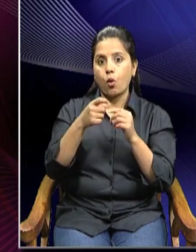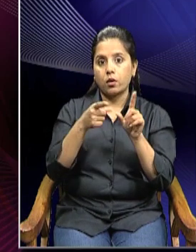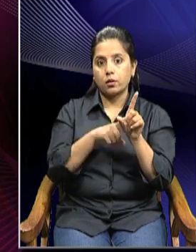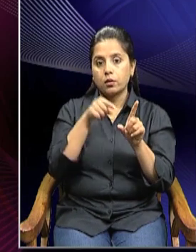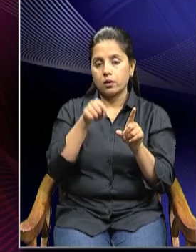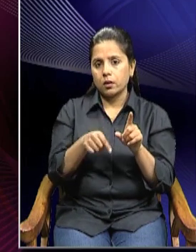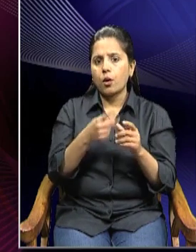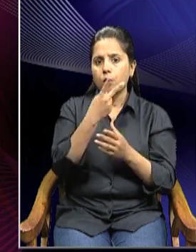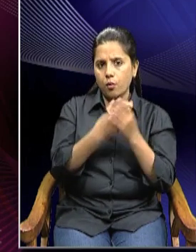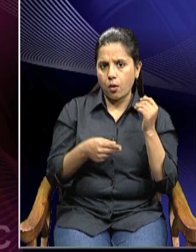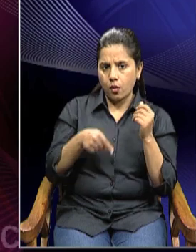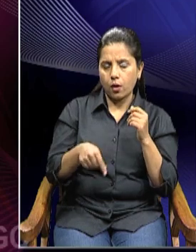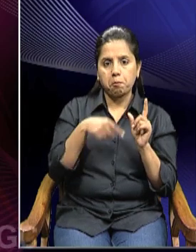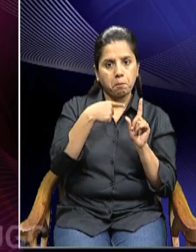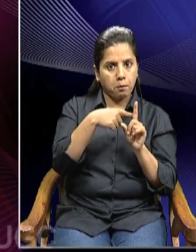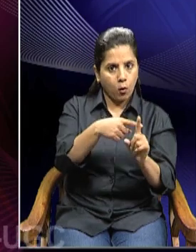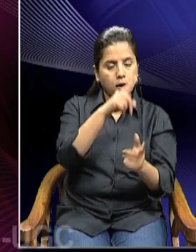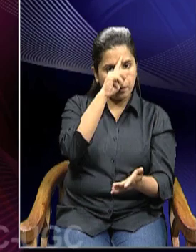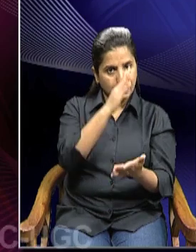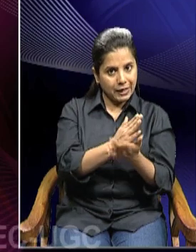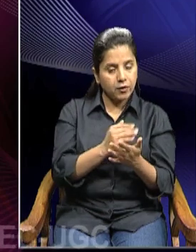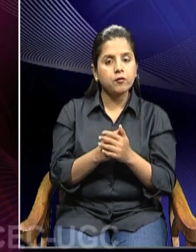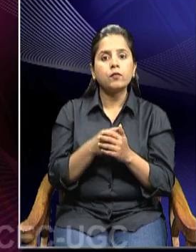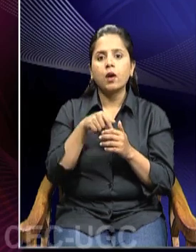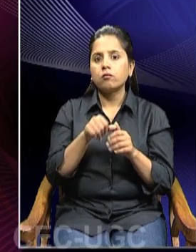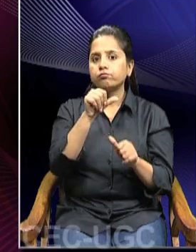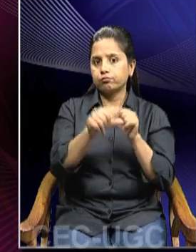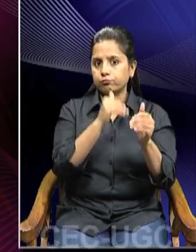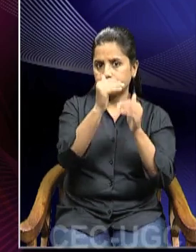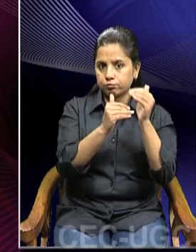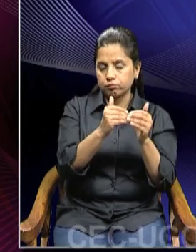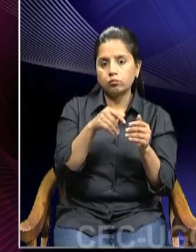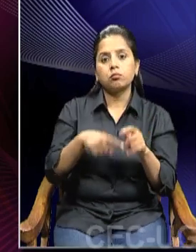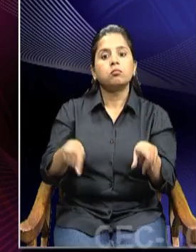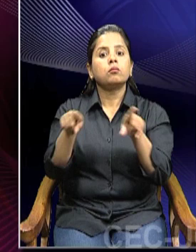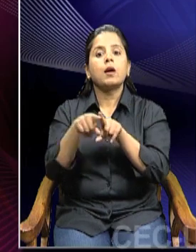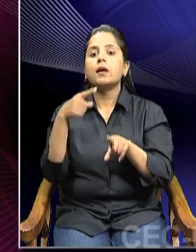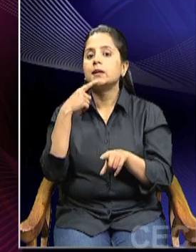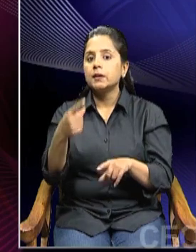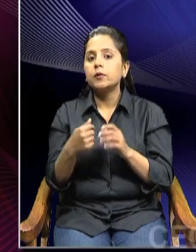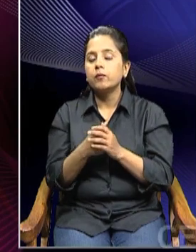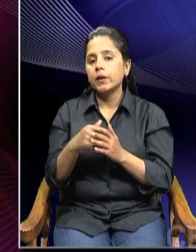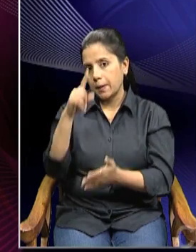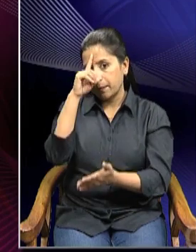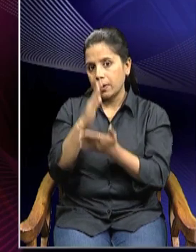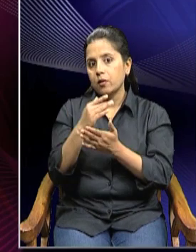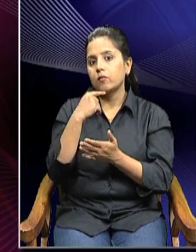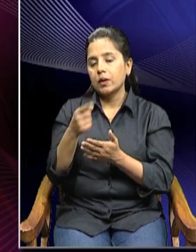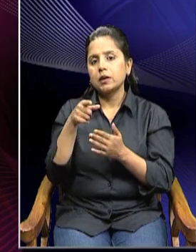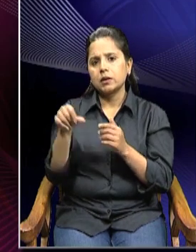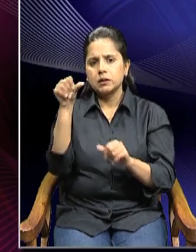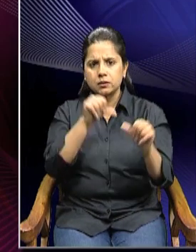is both an optimistic belief in progress as well as a belief in